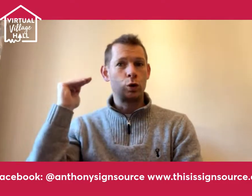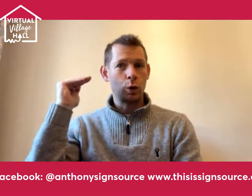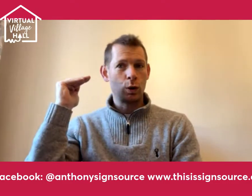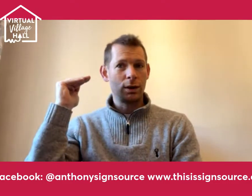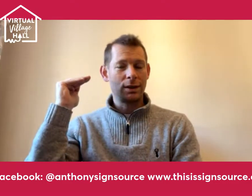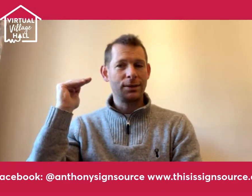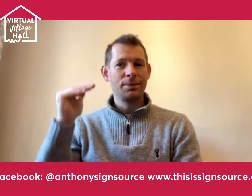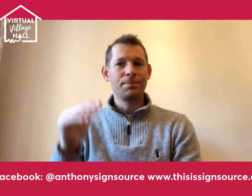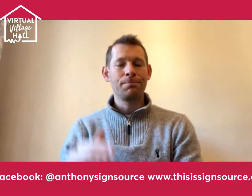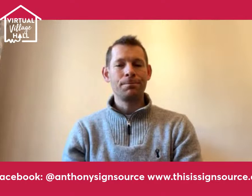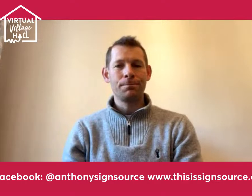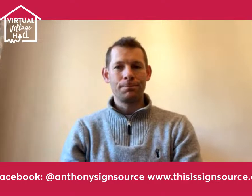short,